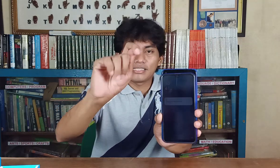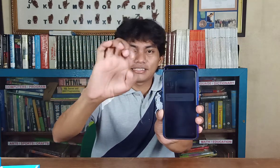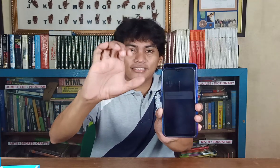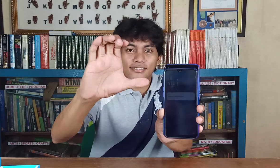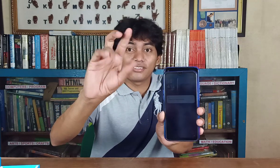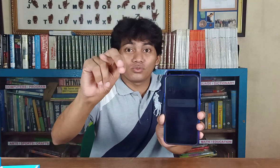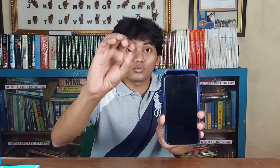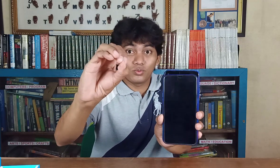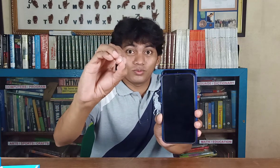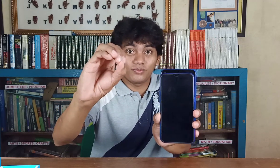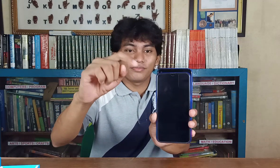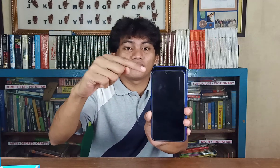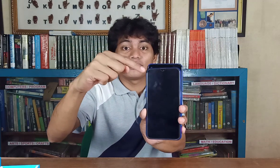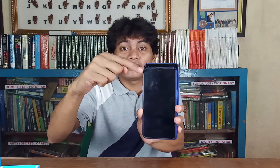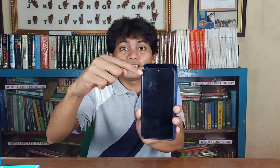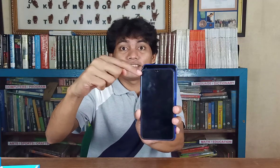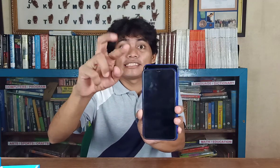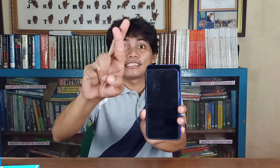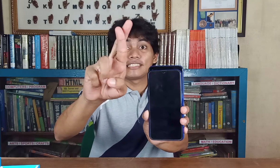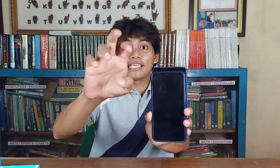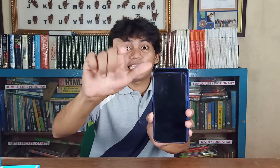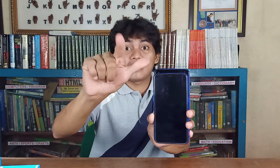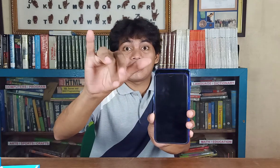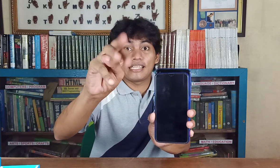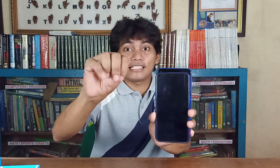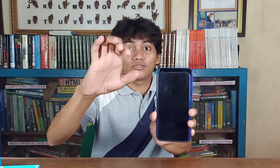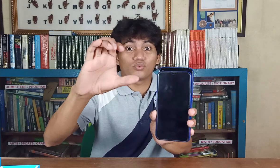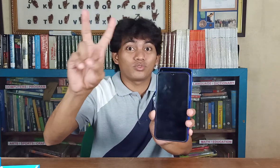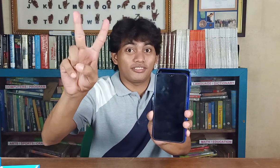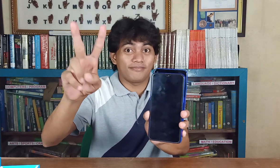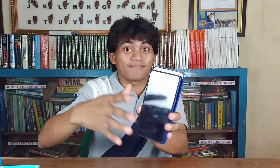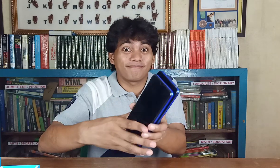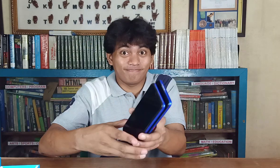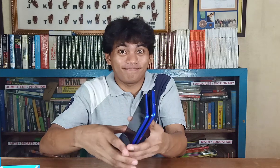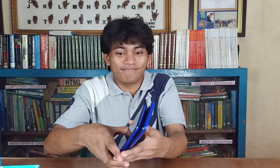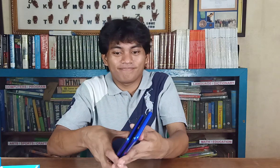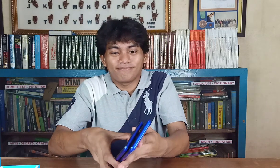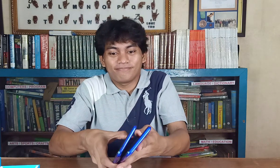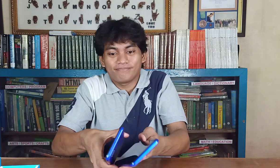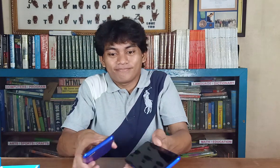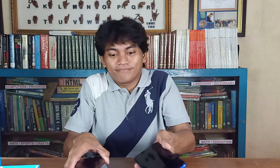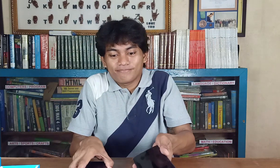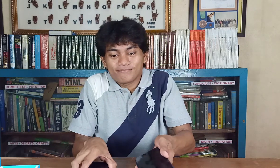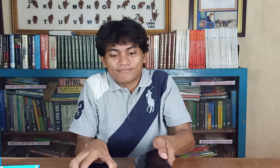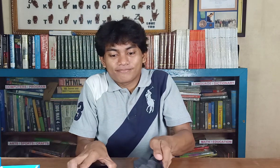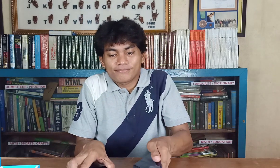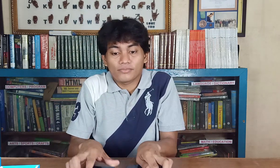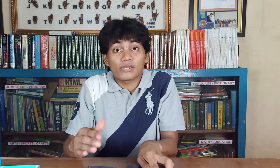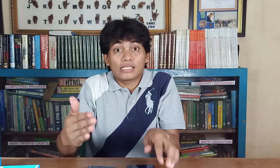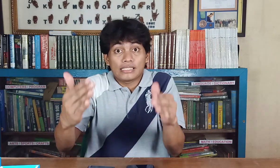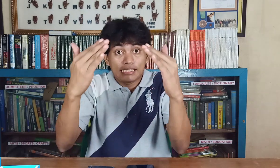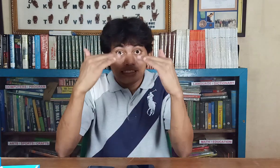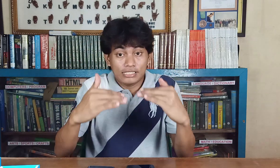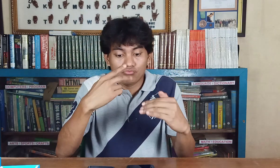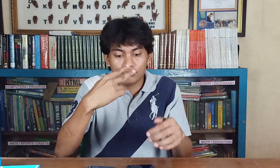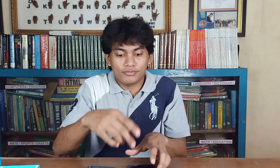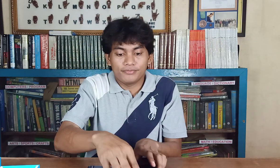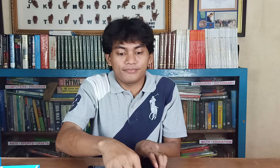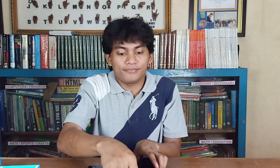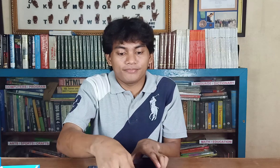The one at the back is Tecno Mobile, the one at the front is my Realme C2. Next,